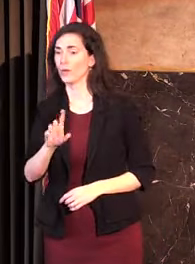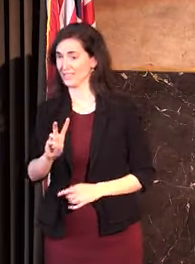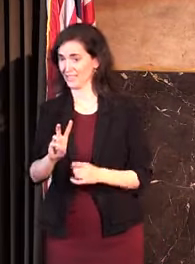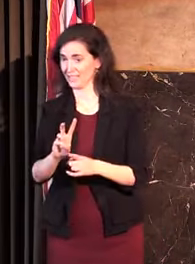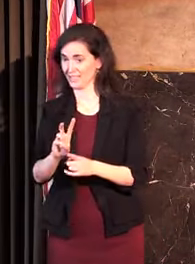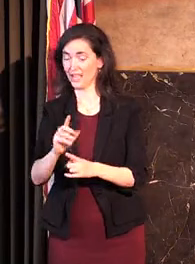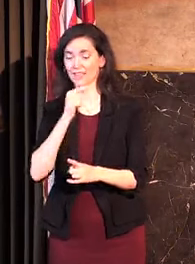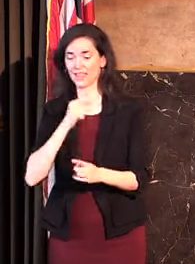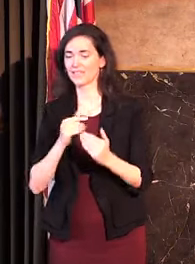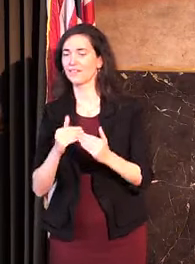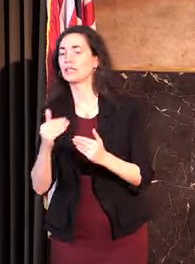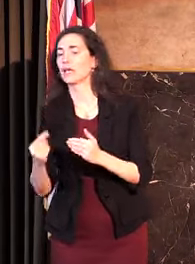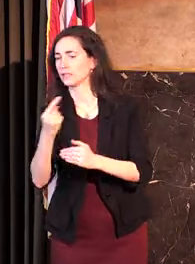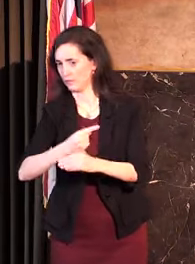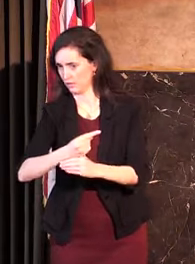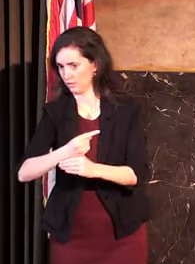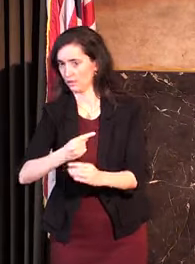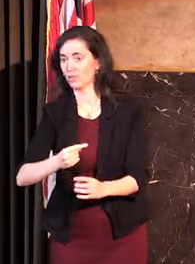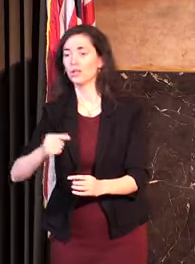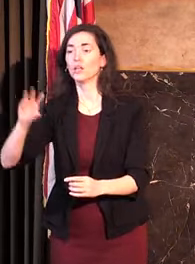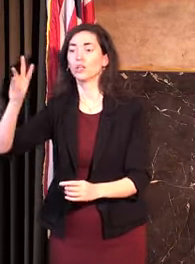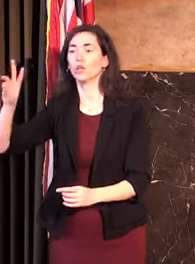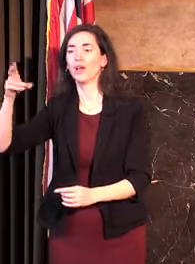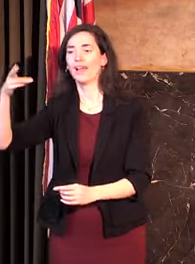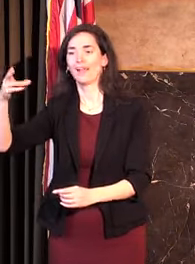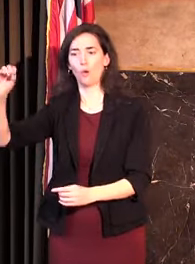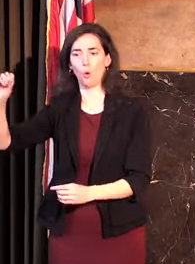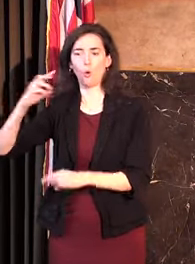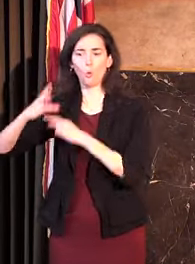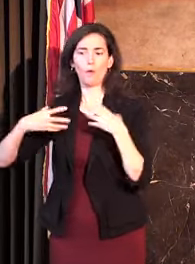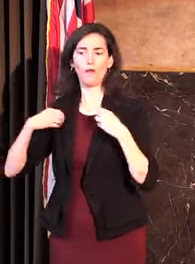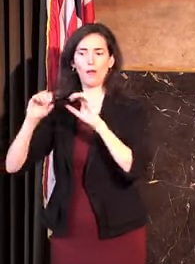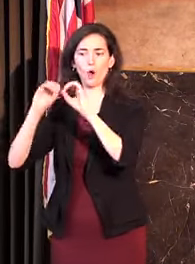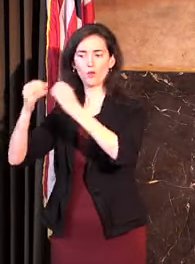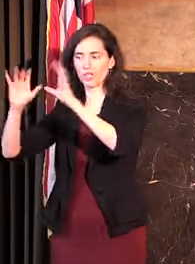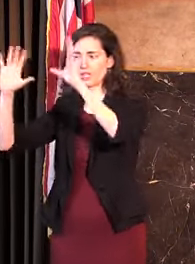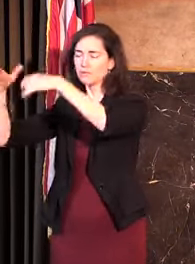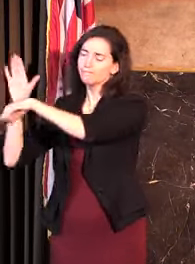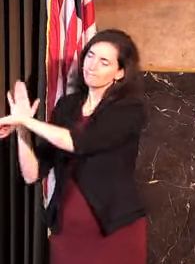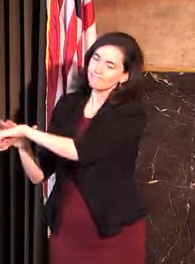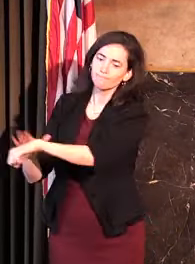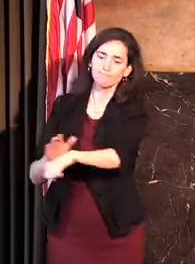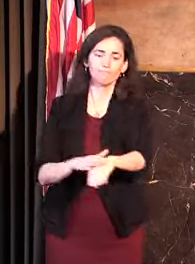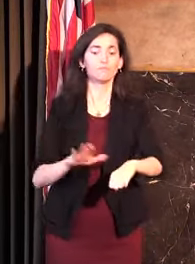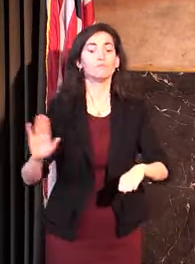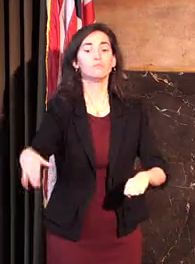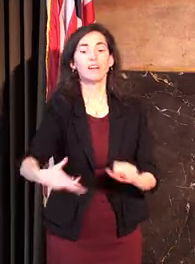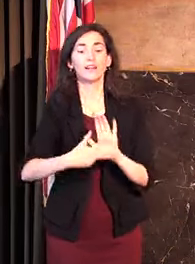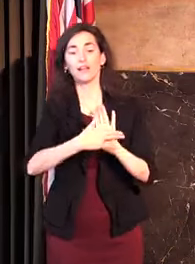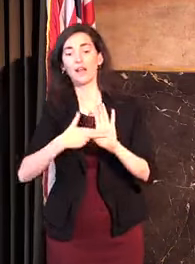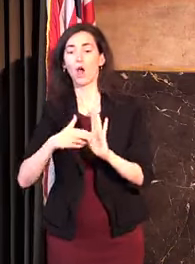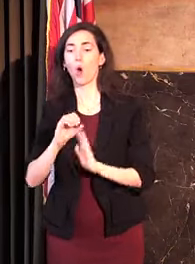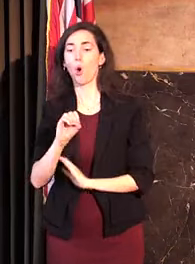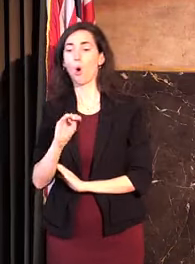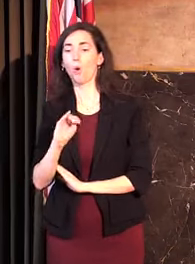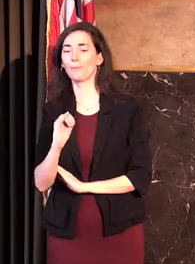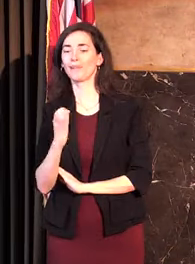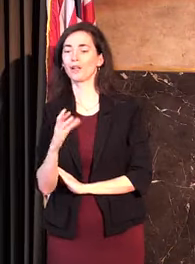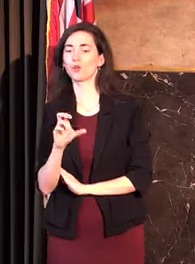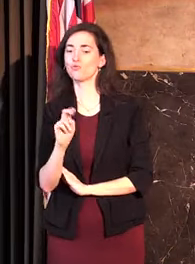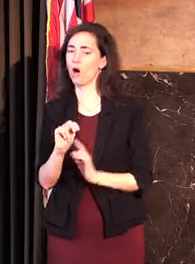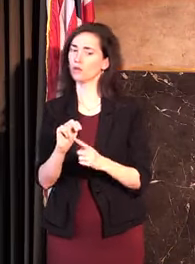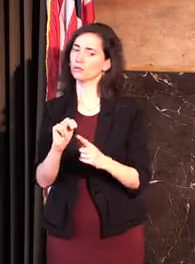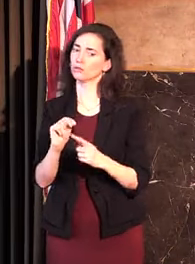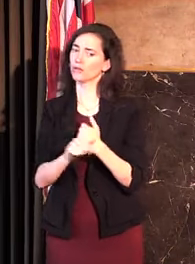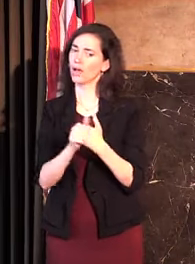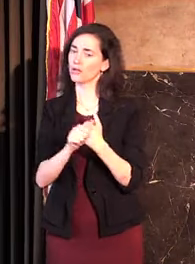WHO essentially rang the bell on this and labeled Omicron as a variant of concern. That